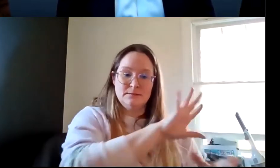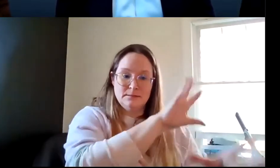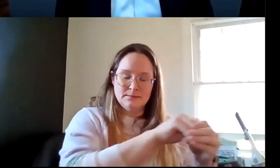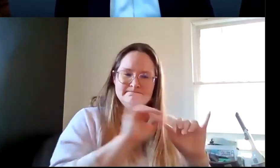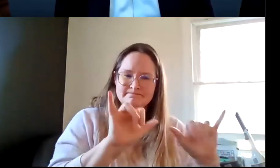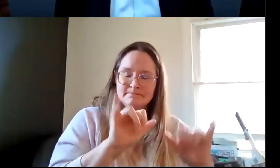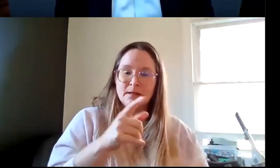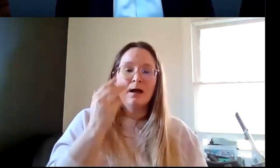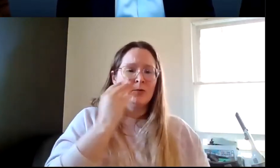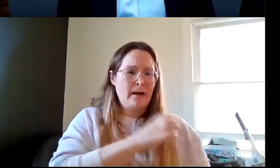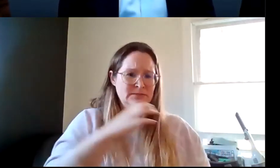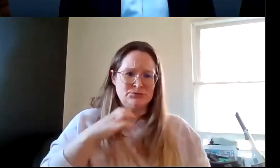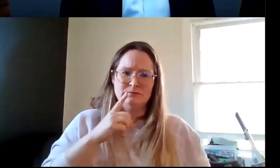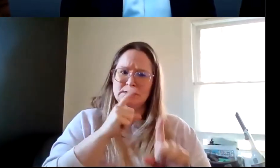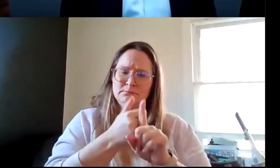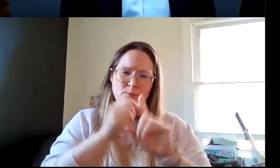is different.